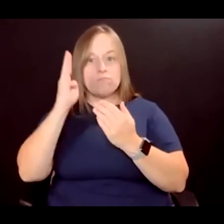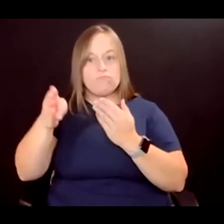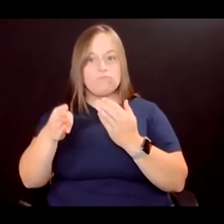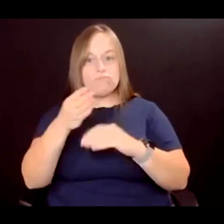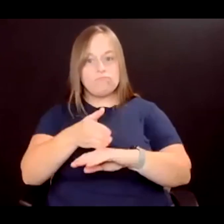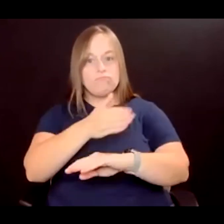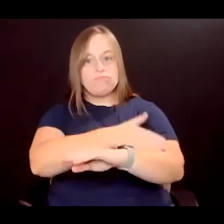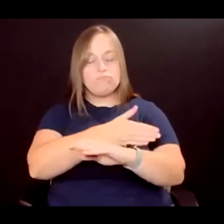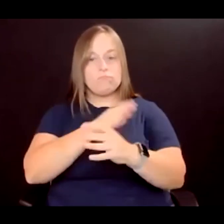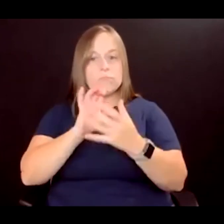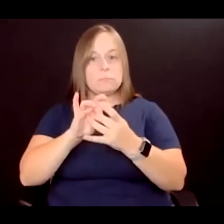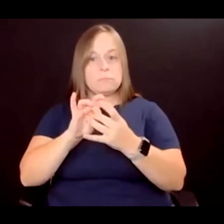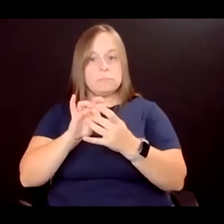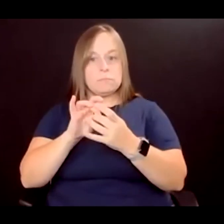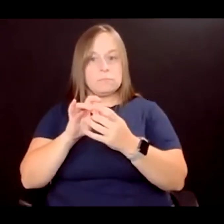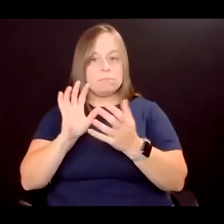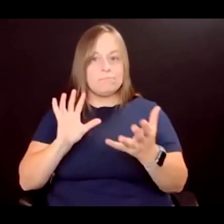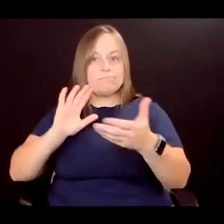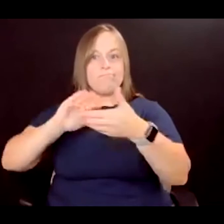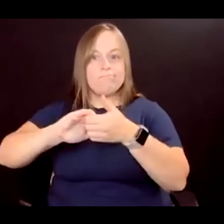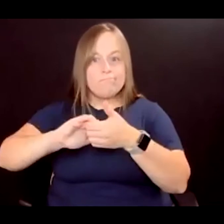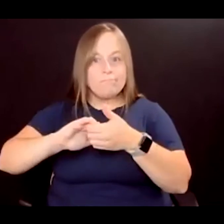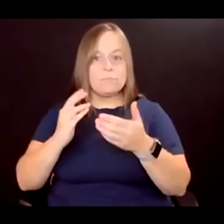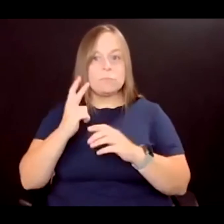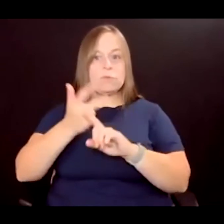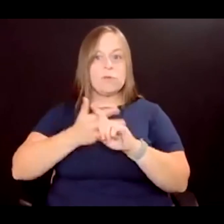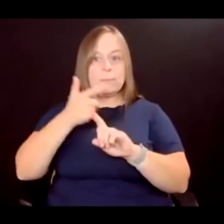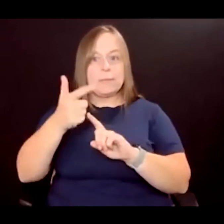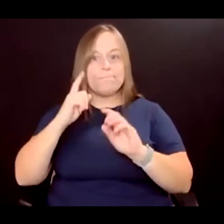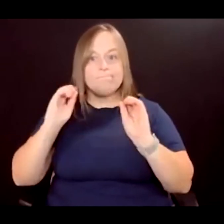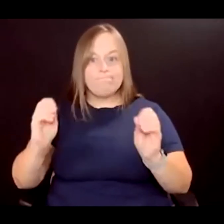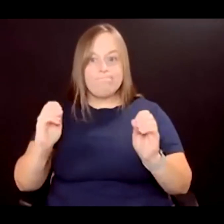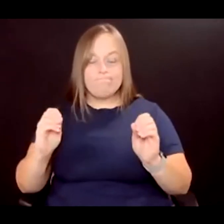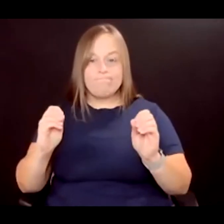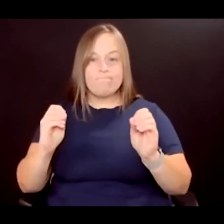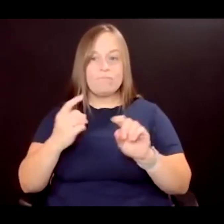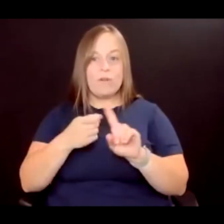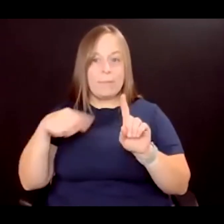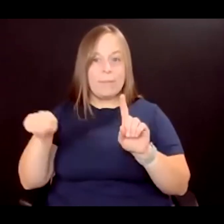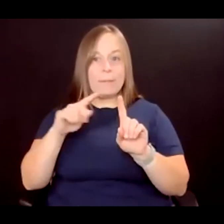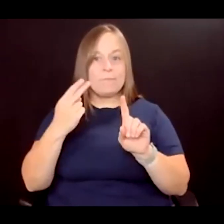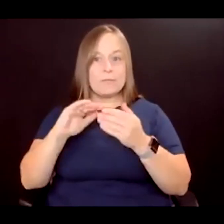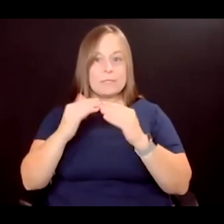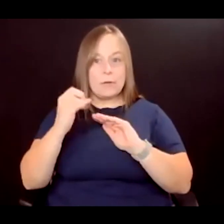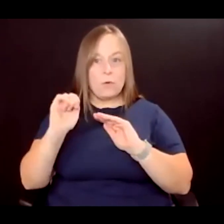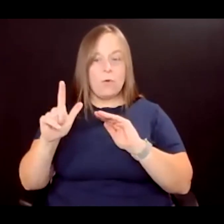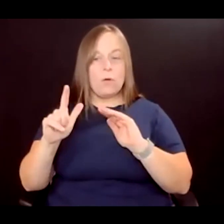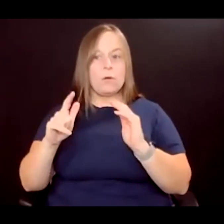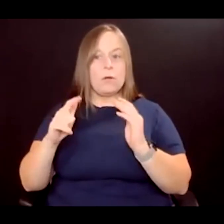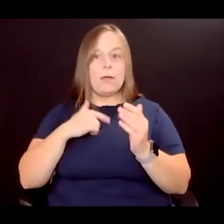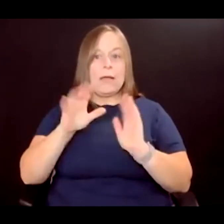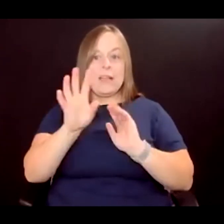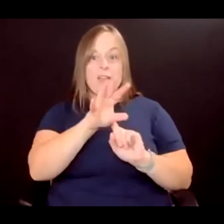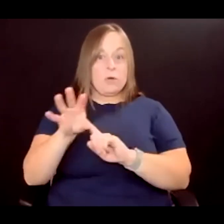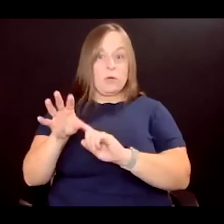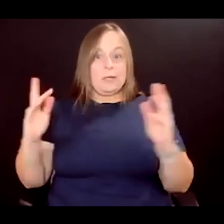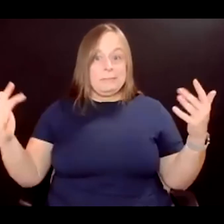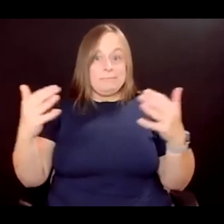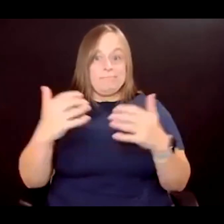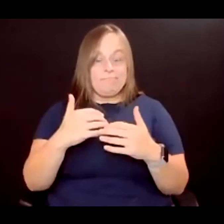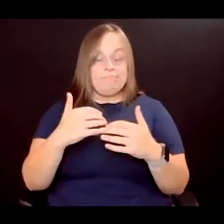morning, everyone. My name is Greg Idella. I'm the independent candidate for Mayor City of Albany. I'm sitting at my office and